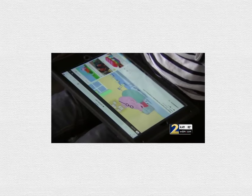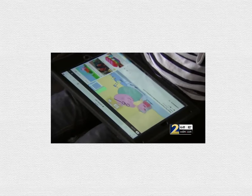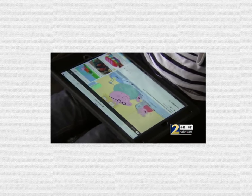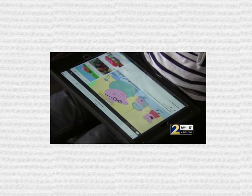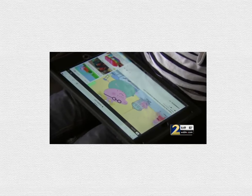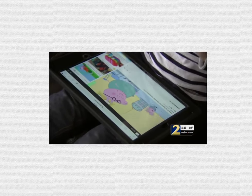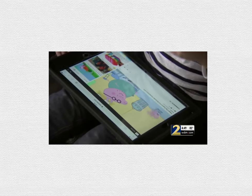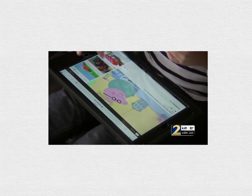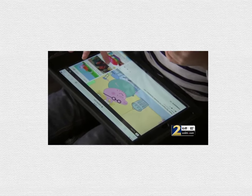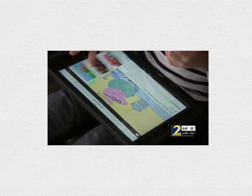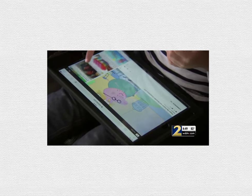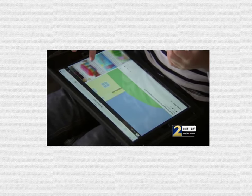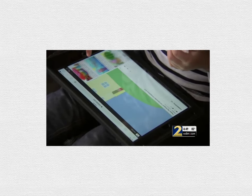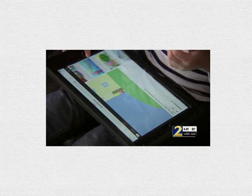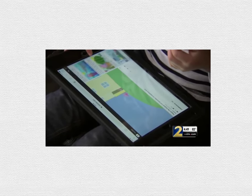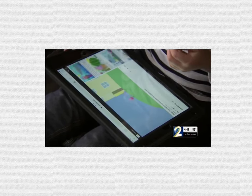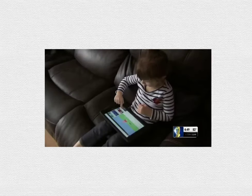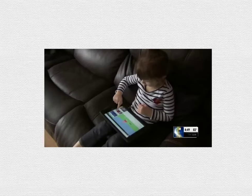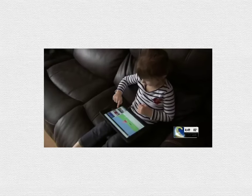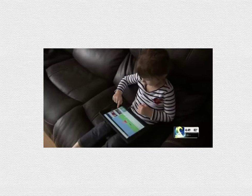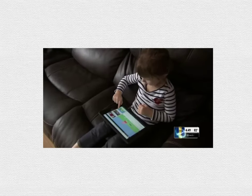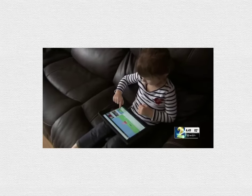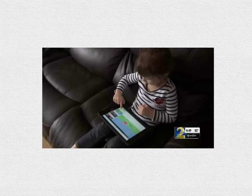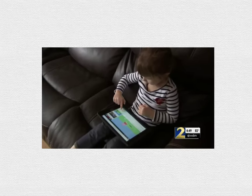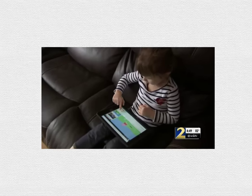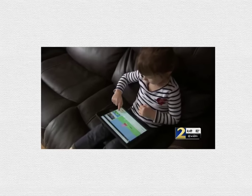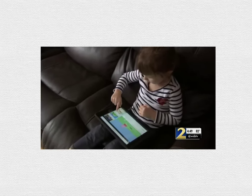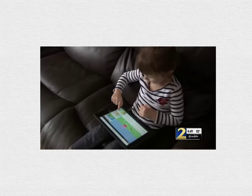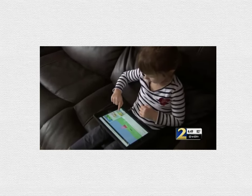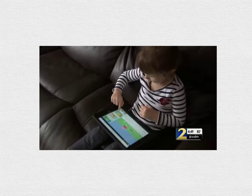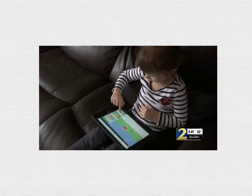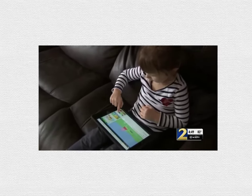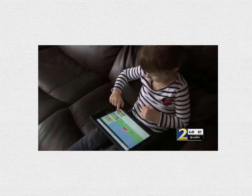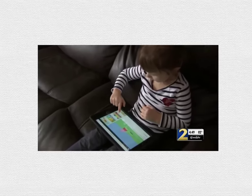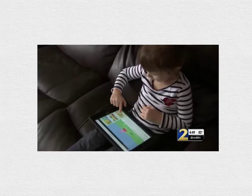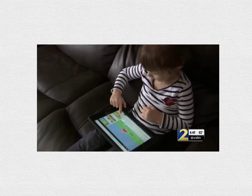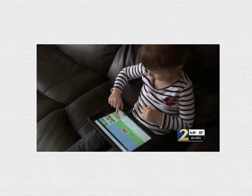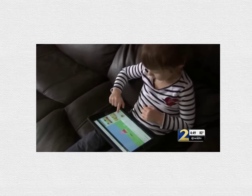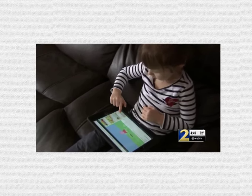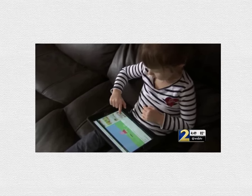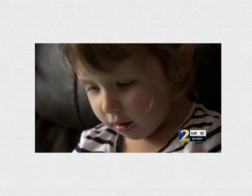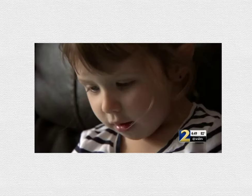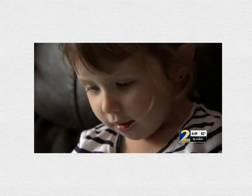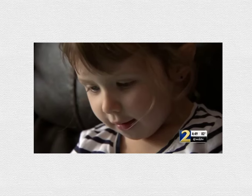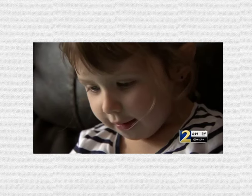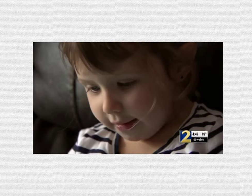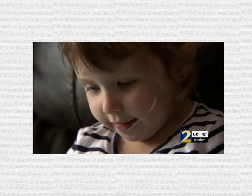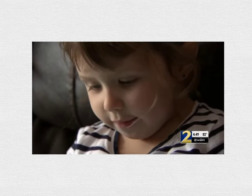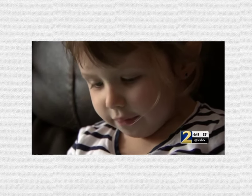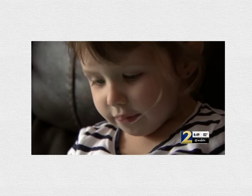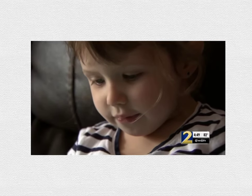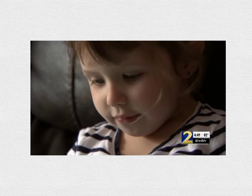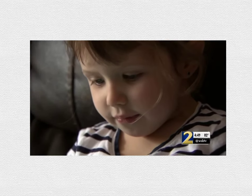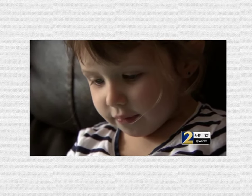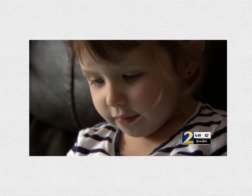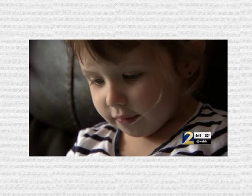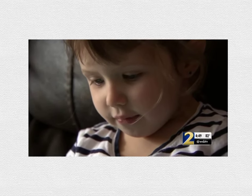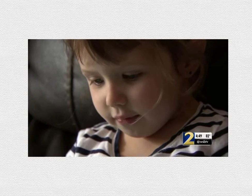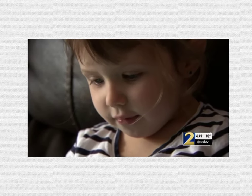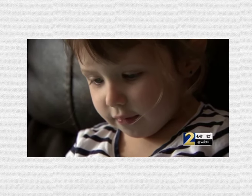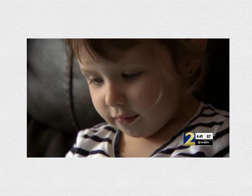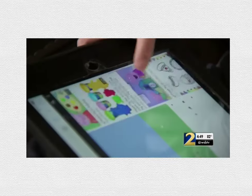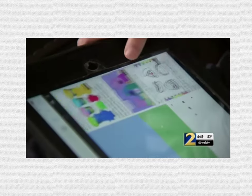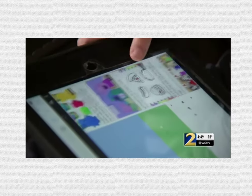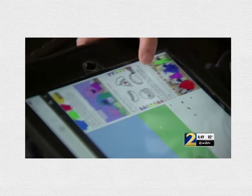These days, anyone can put content targeted at children with little to no monitoring to them. Most creators that put out kids' content